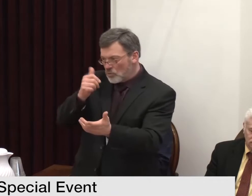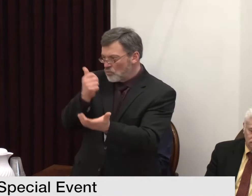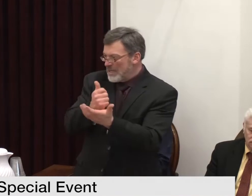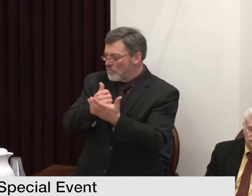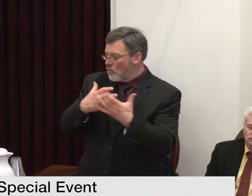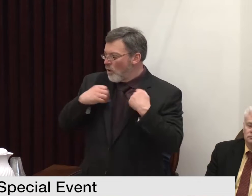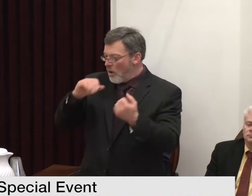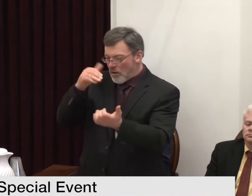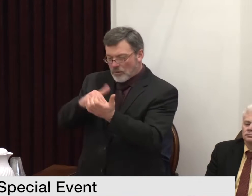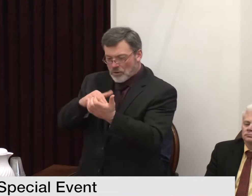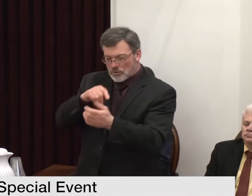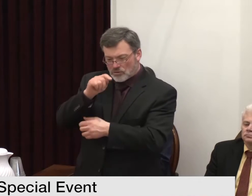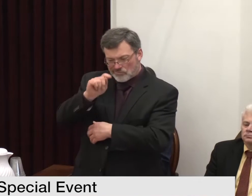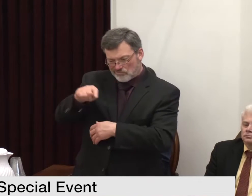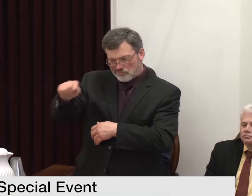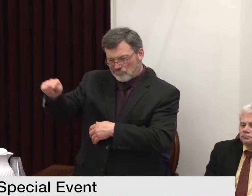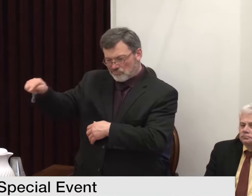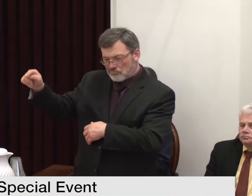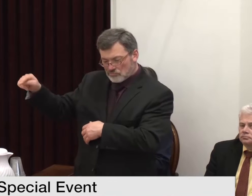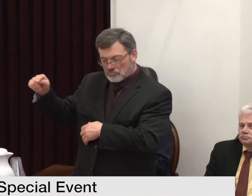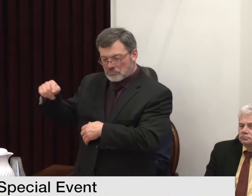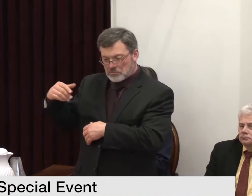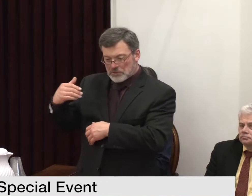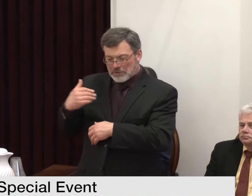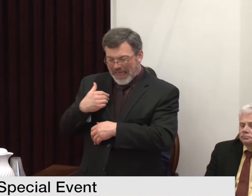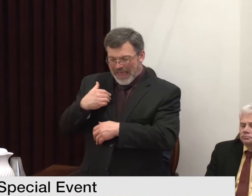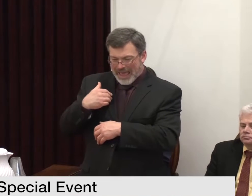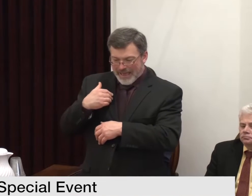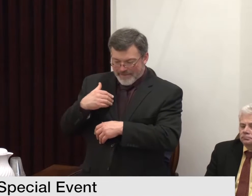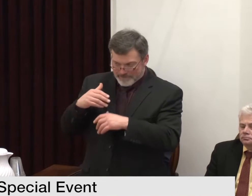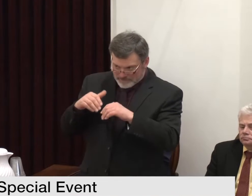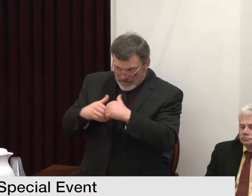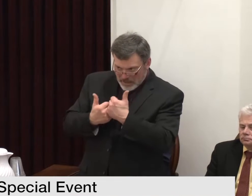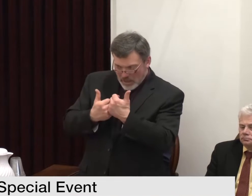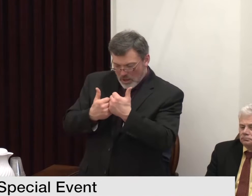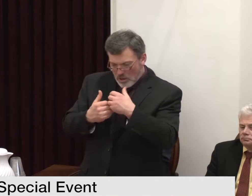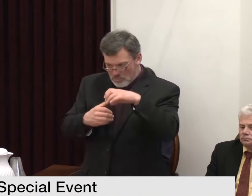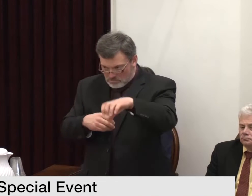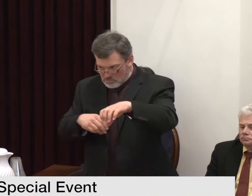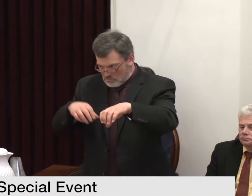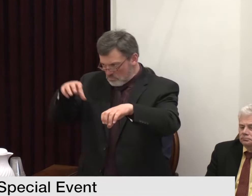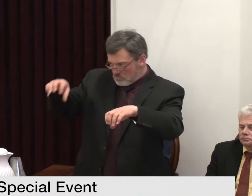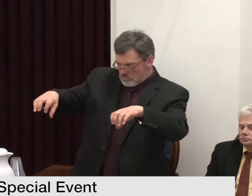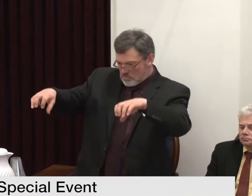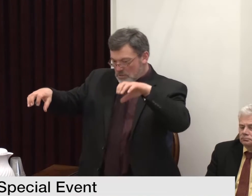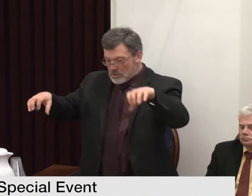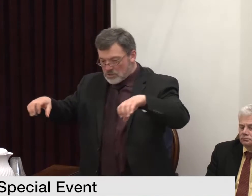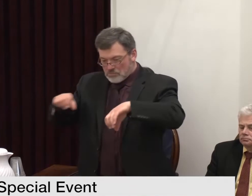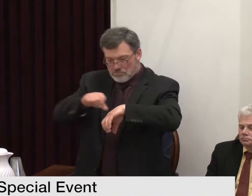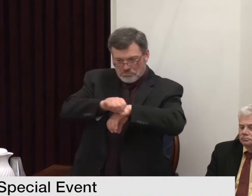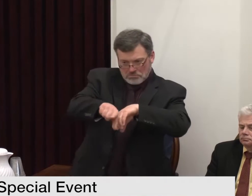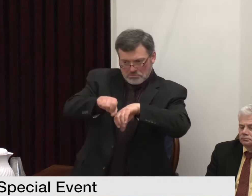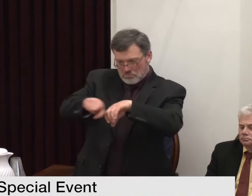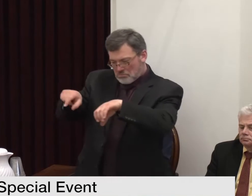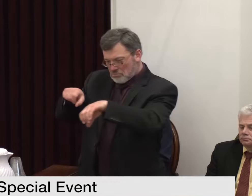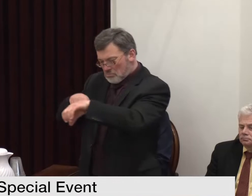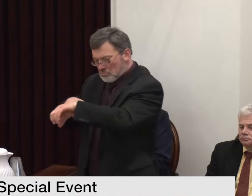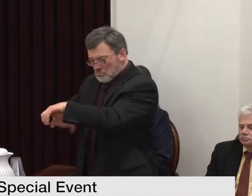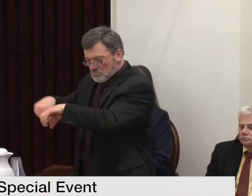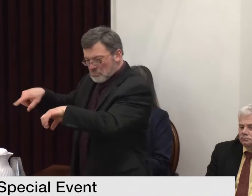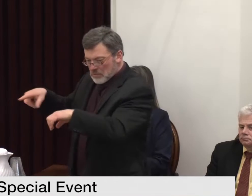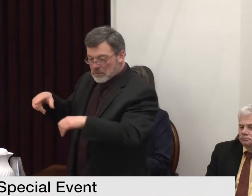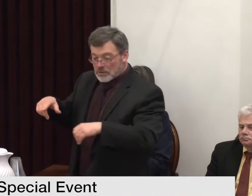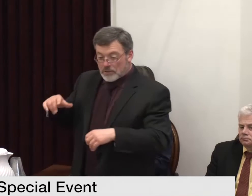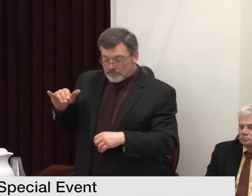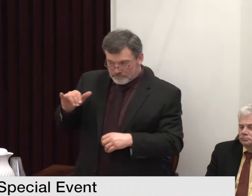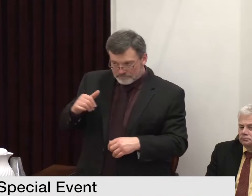satellite treatment hubs, using outreach workers to find those in need at shelters, homeless encampments, community spaces, and social service